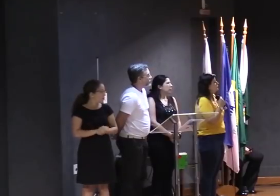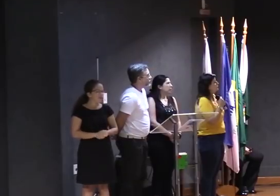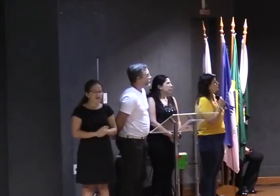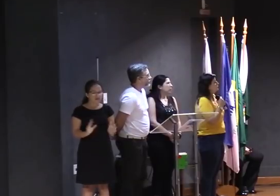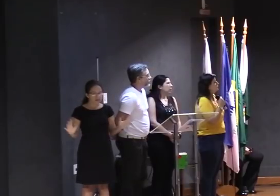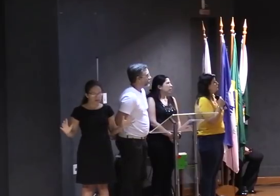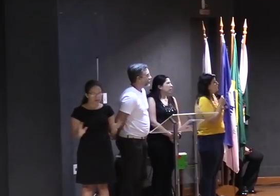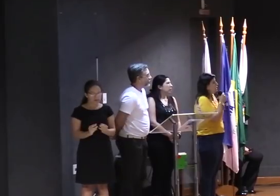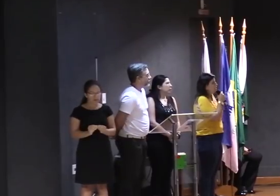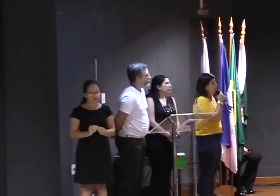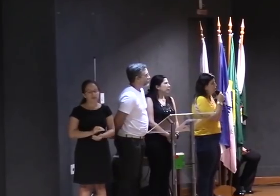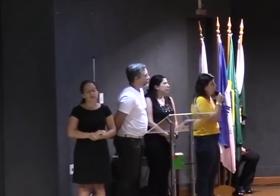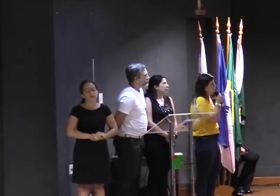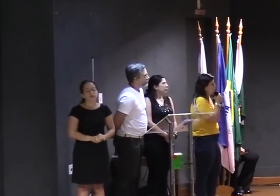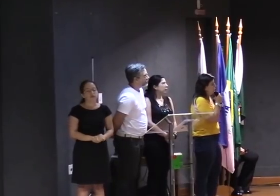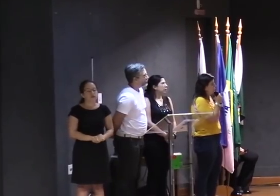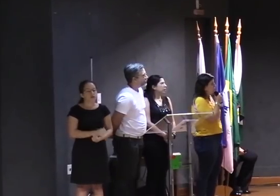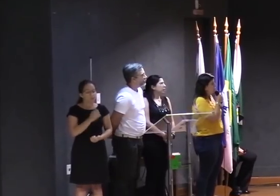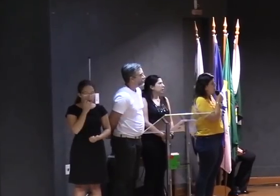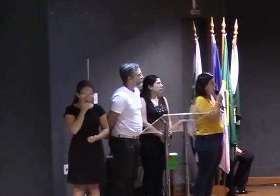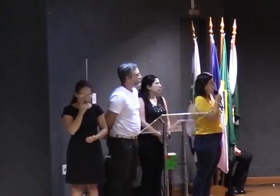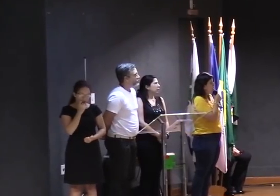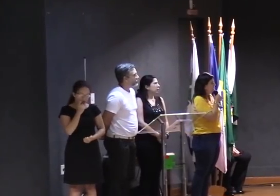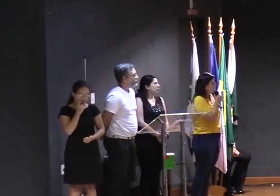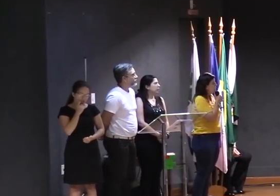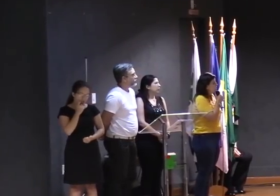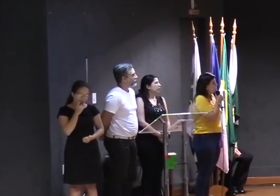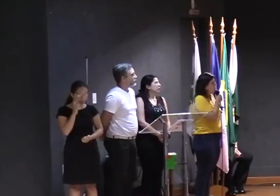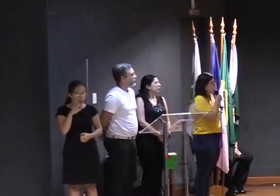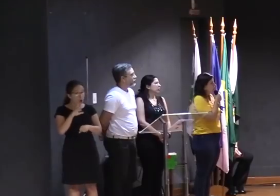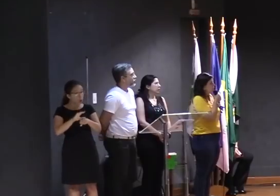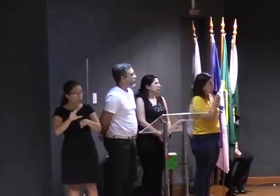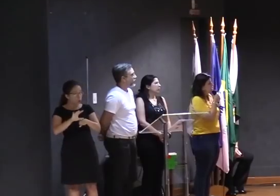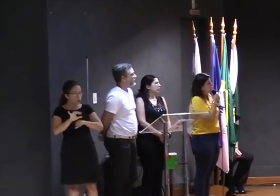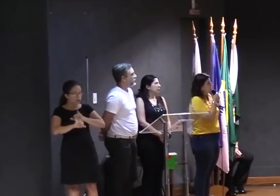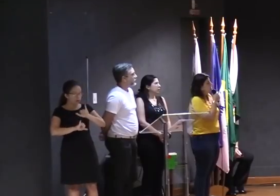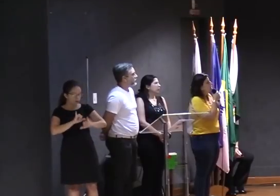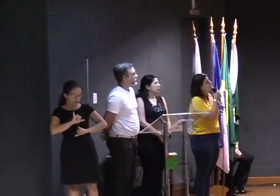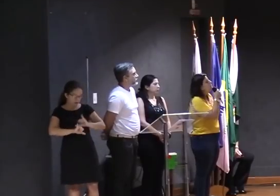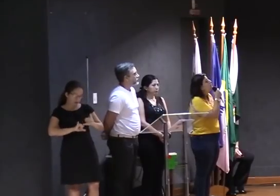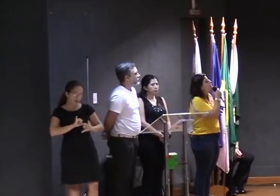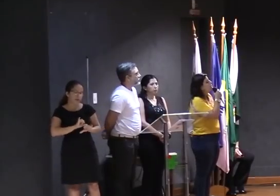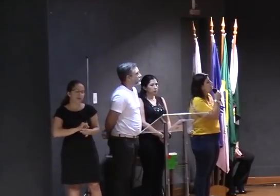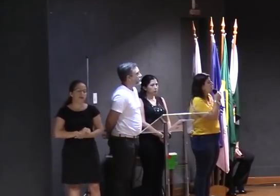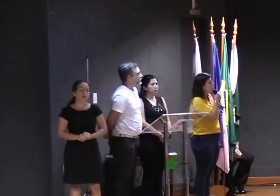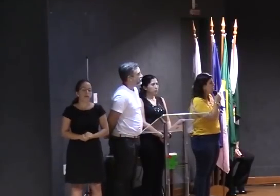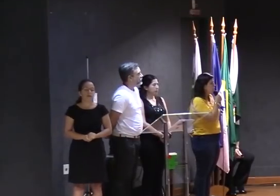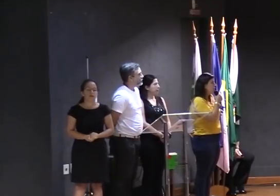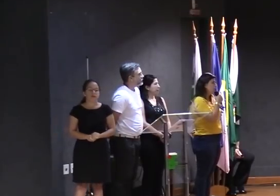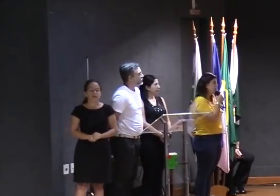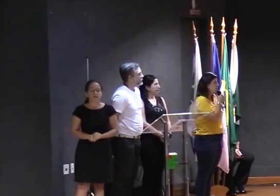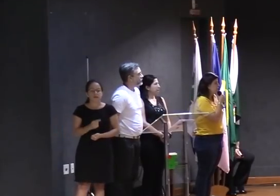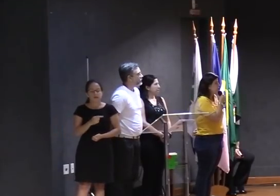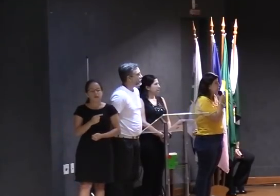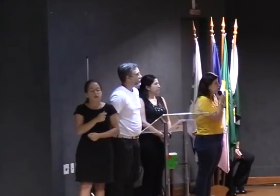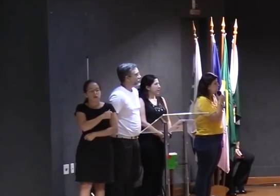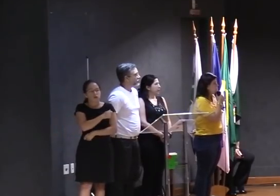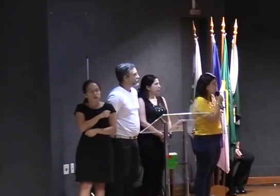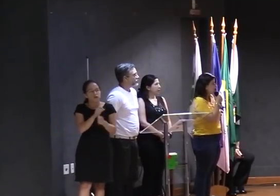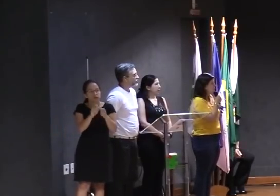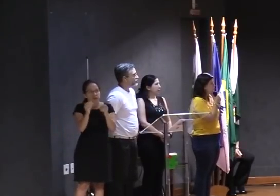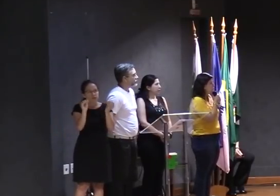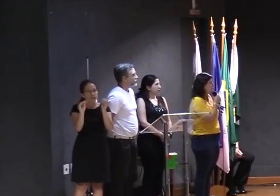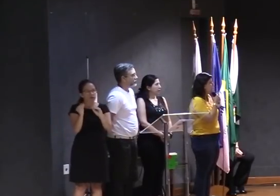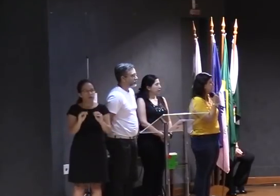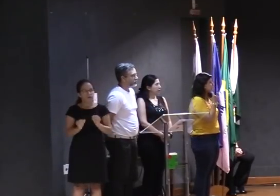have learned. Esse portfólio foi feito num curso de química, onde os alunos puderam fazer esse blog para poder postar as